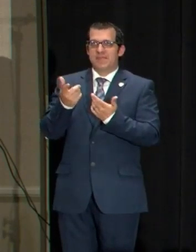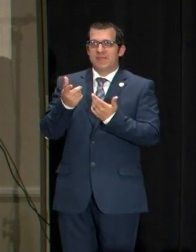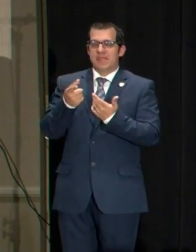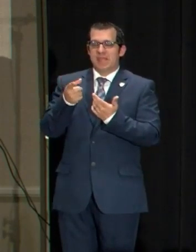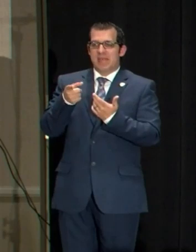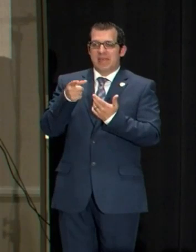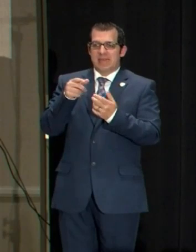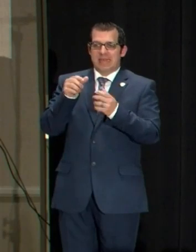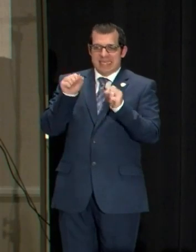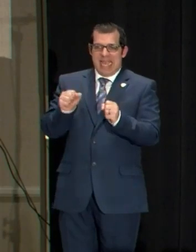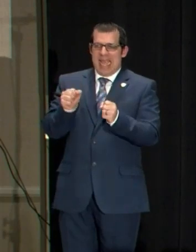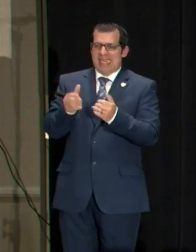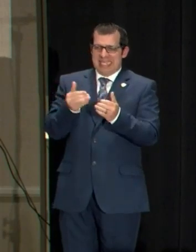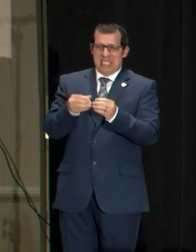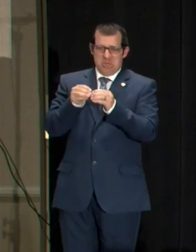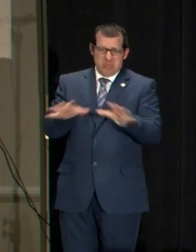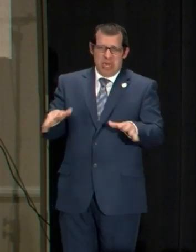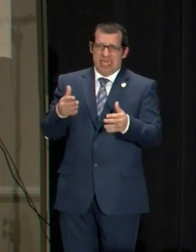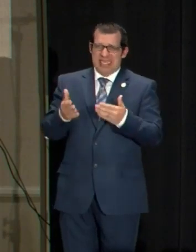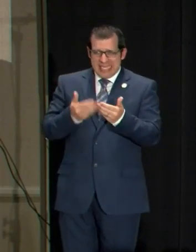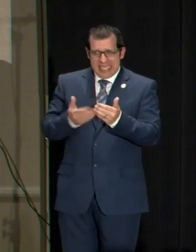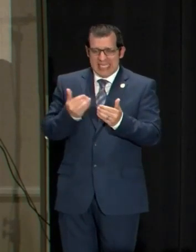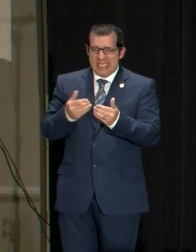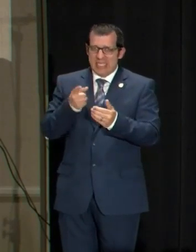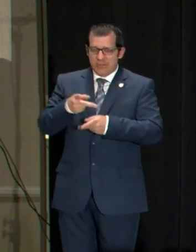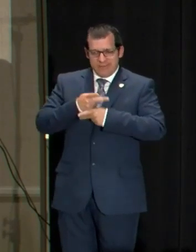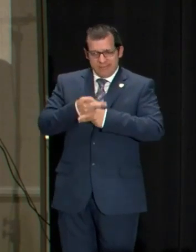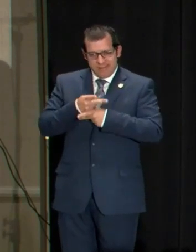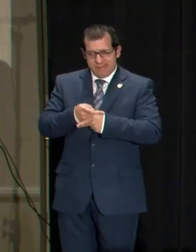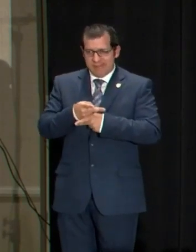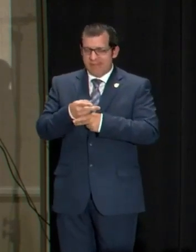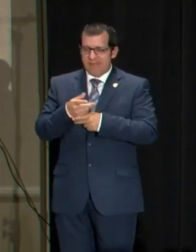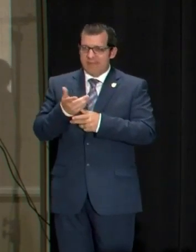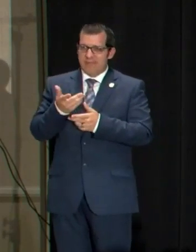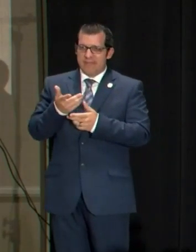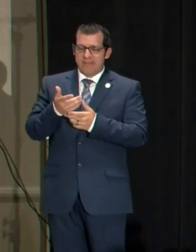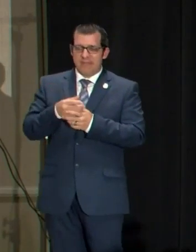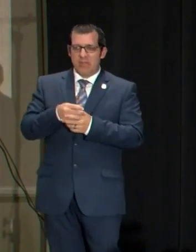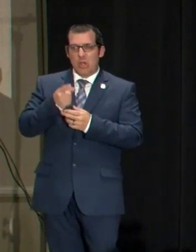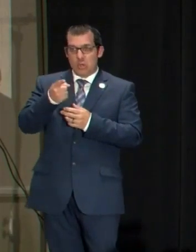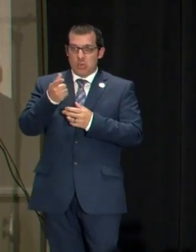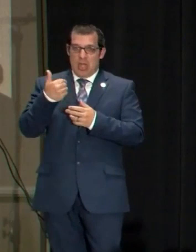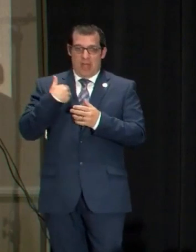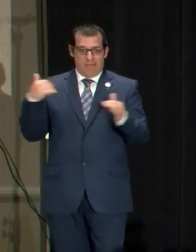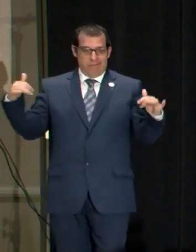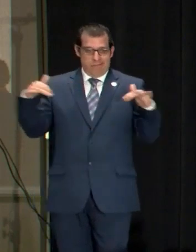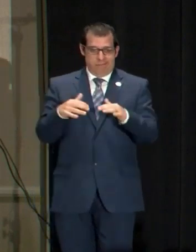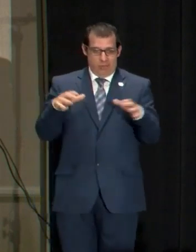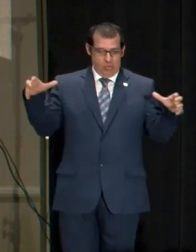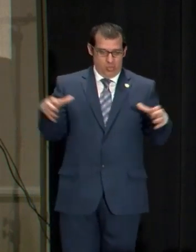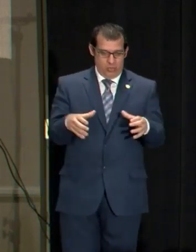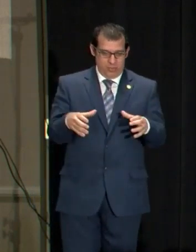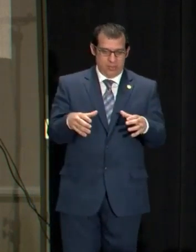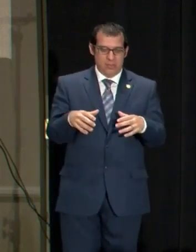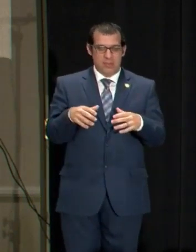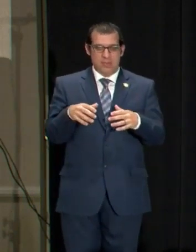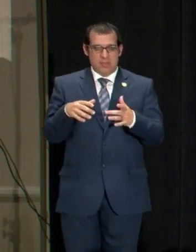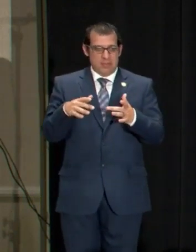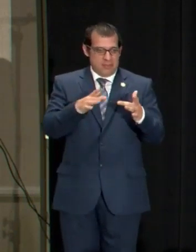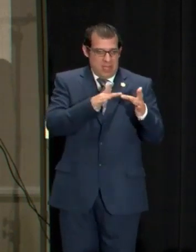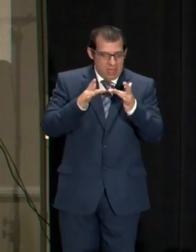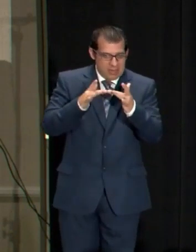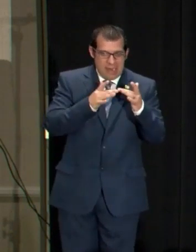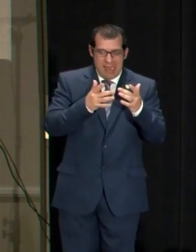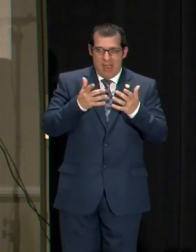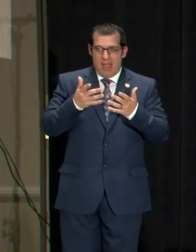error, margin for error. And if you have one of these group settings where people are in close